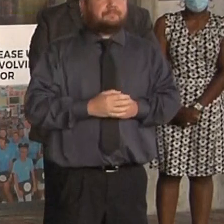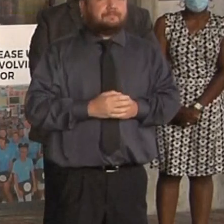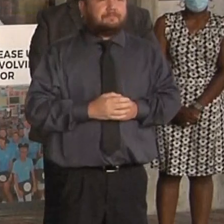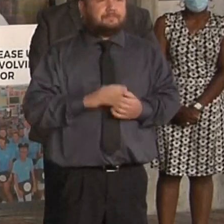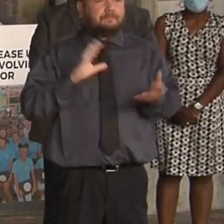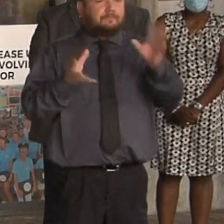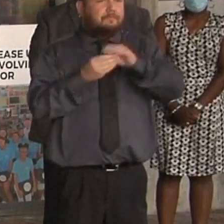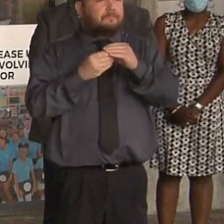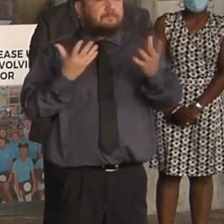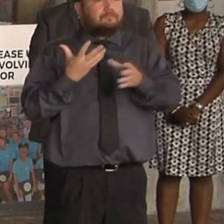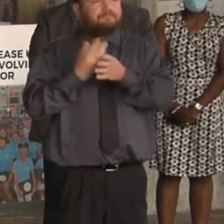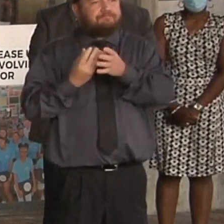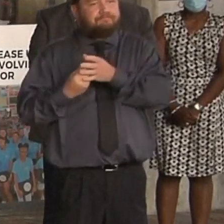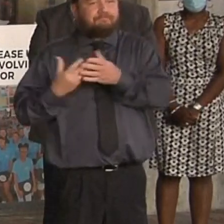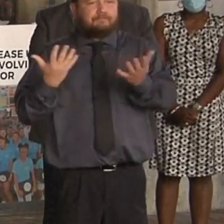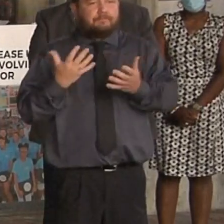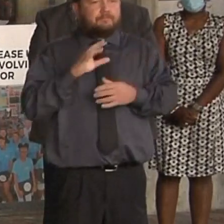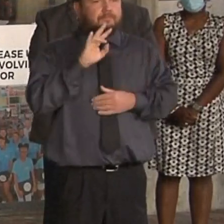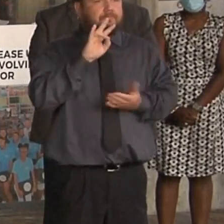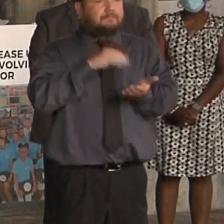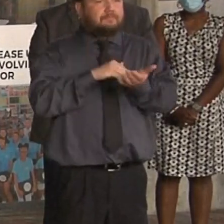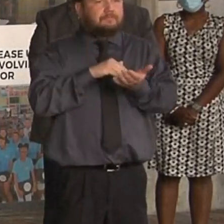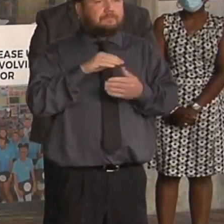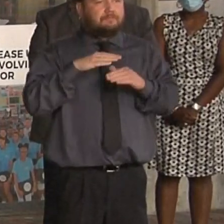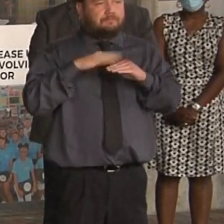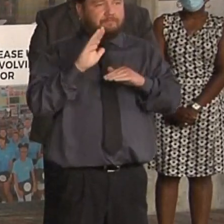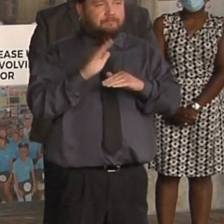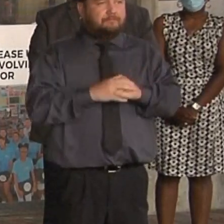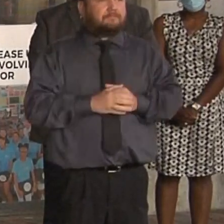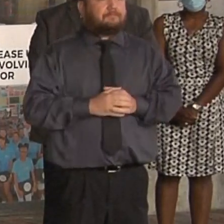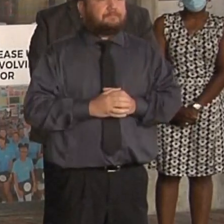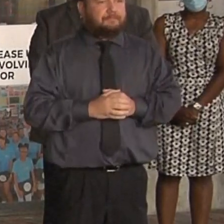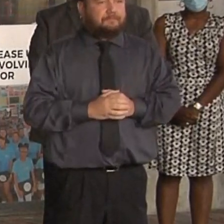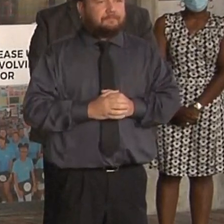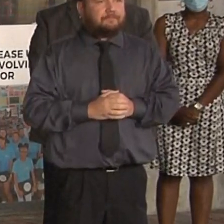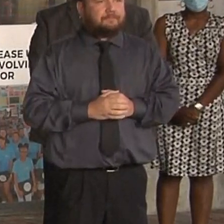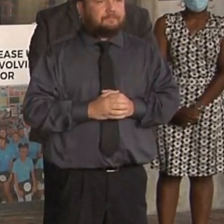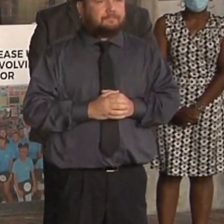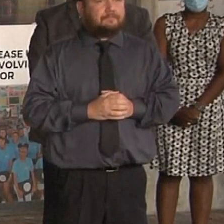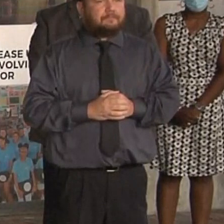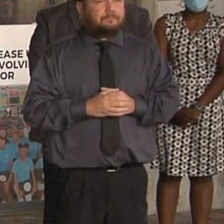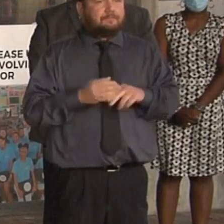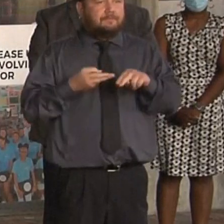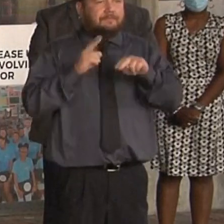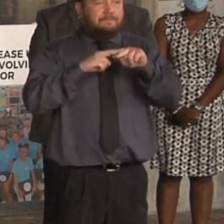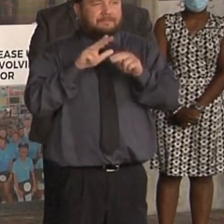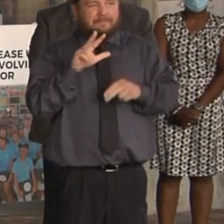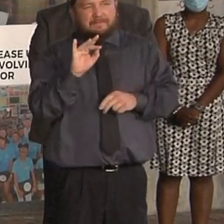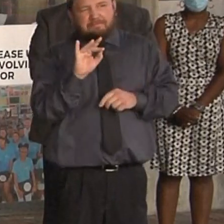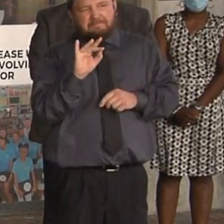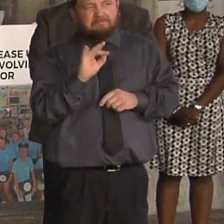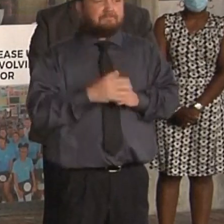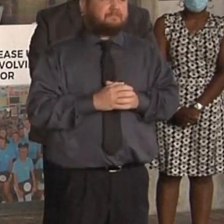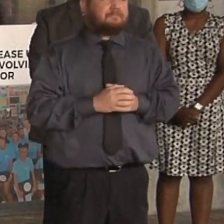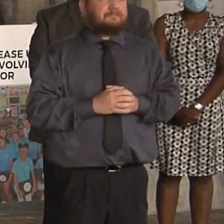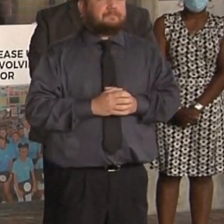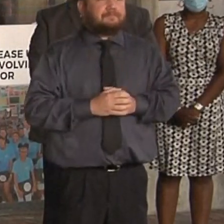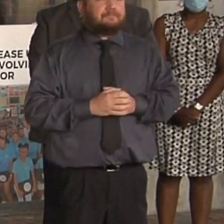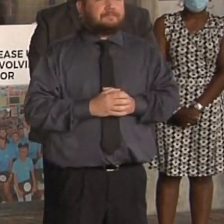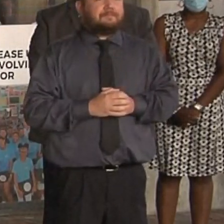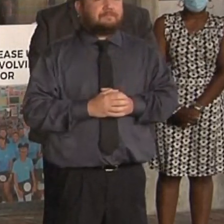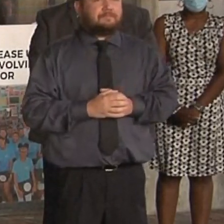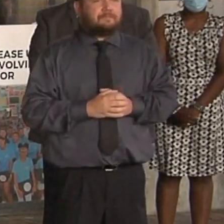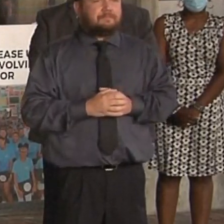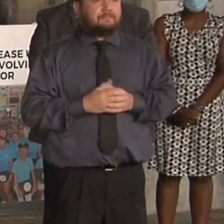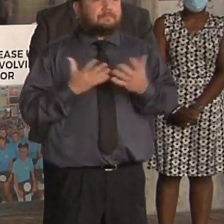of 7,492, and that's up from 38 from the previous day. The Boston numbers as of yesterday are now recorded